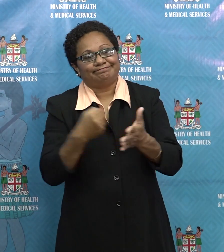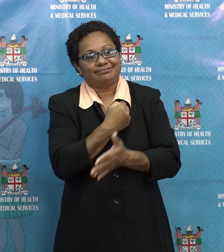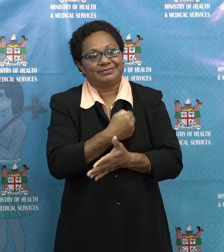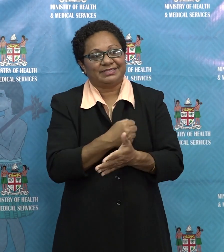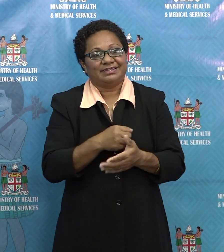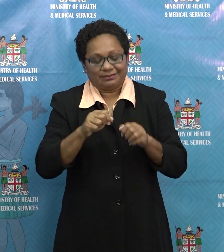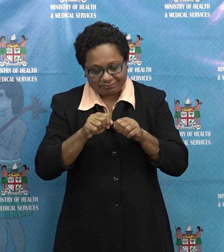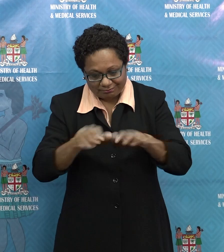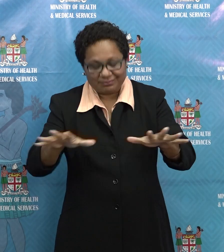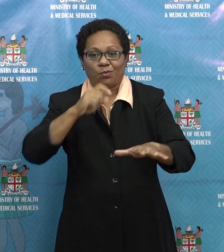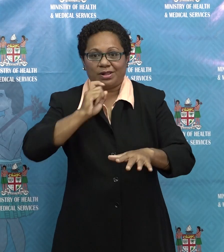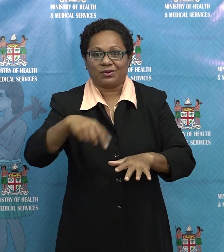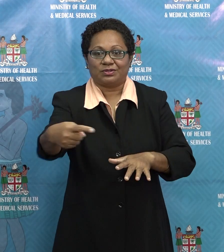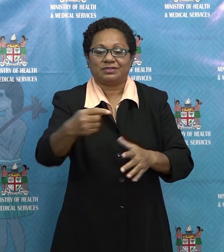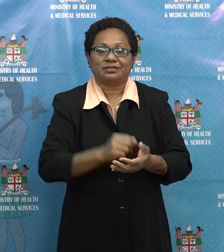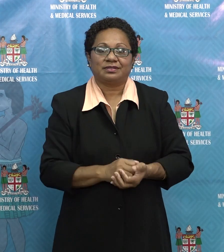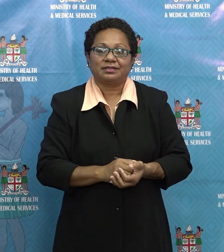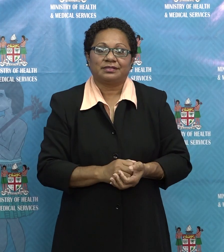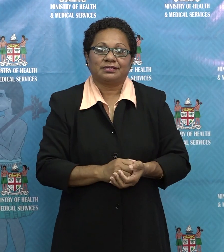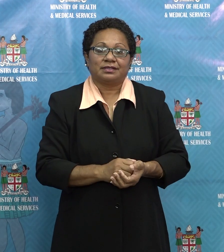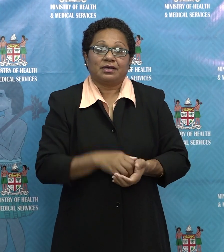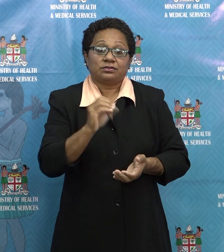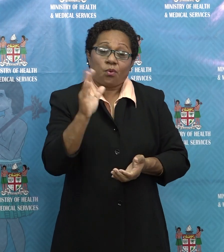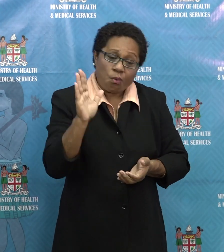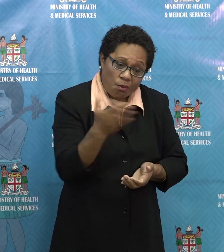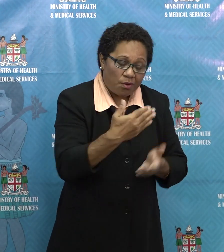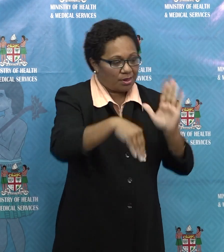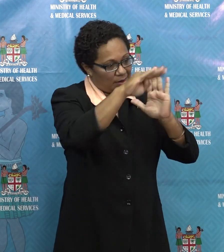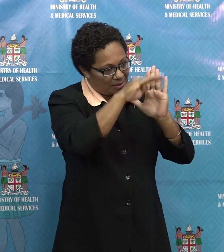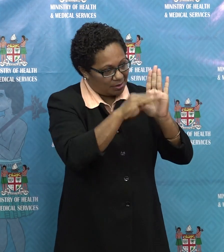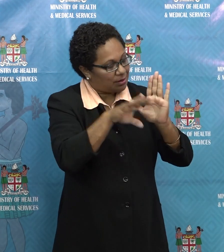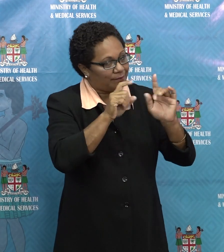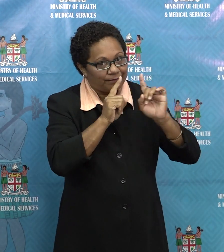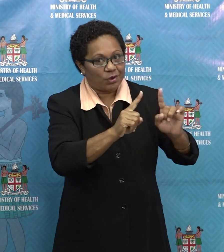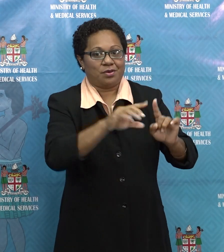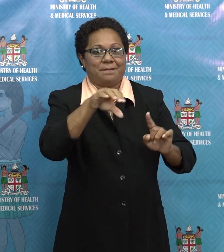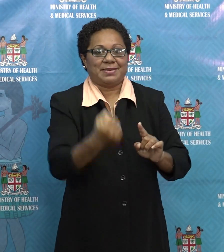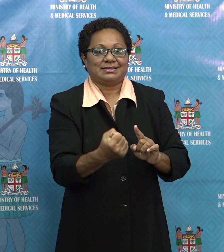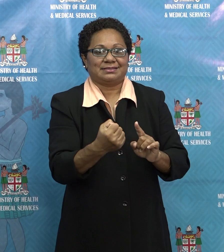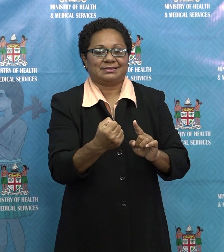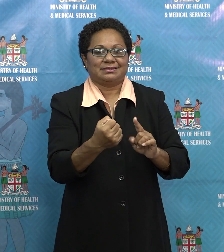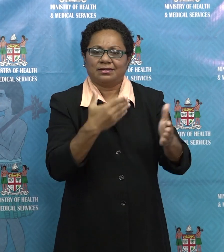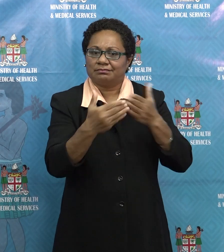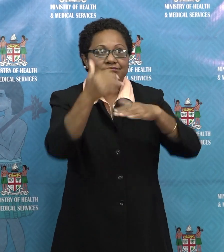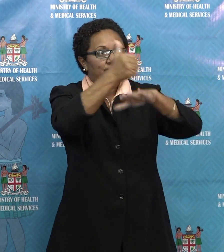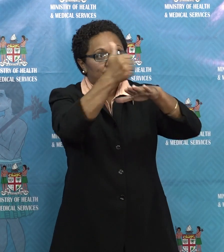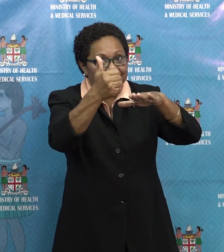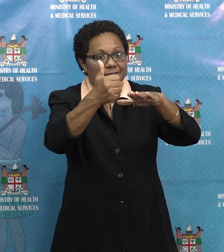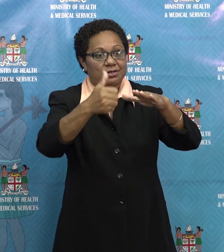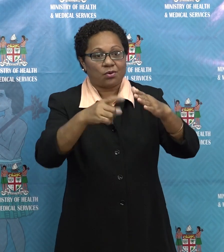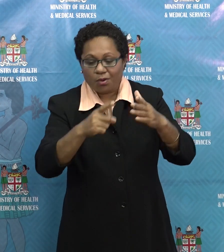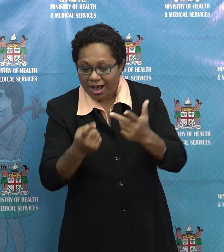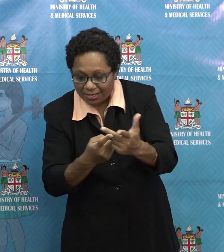Adherence to our COVID-safe measures everywhere in Fiji, at every level of society, is the only sustainable way to manage the